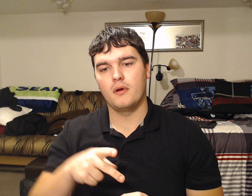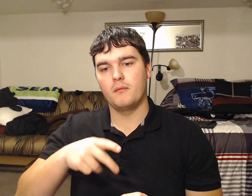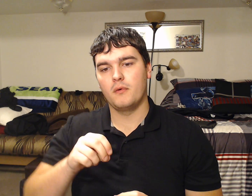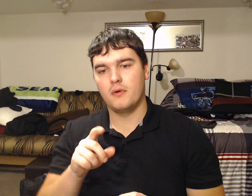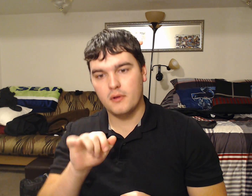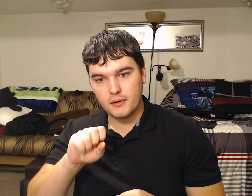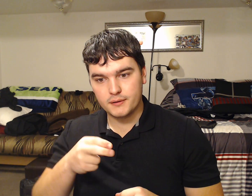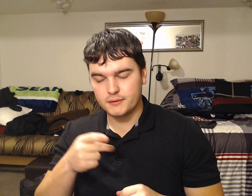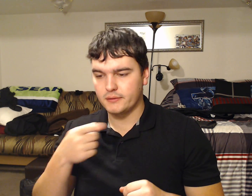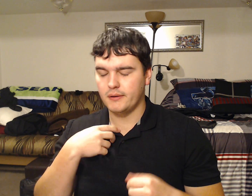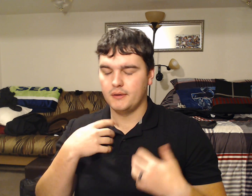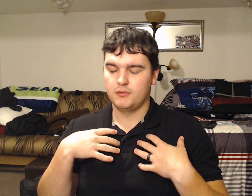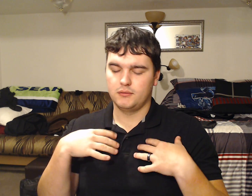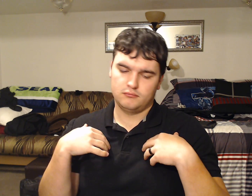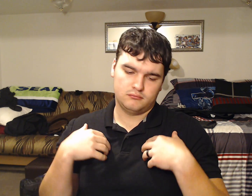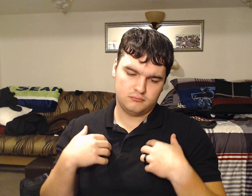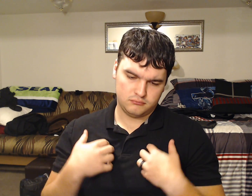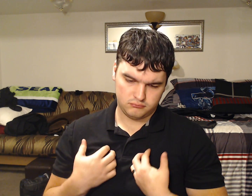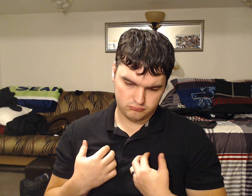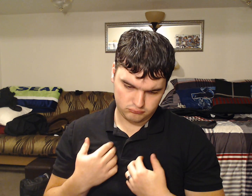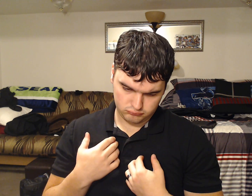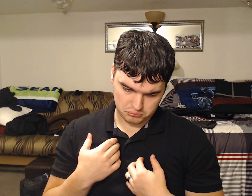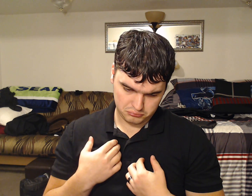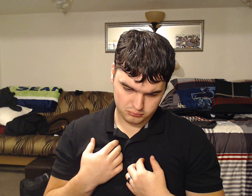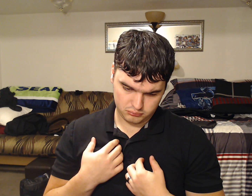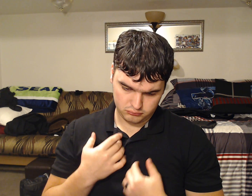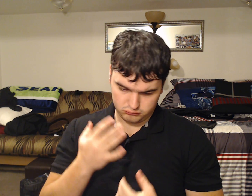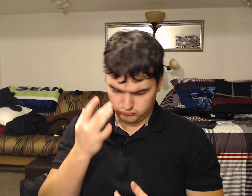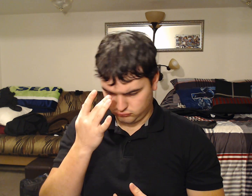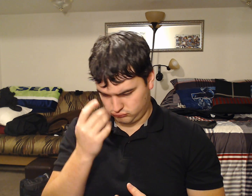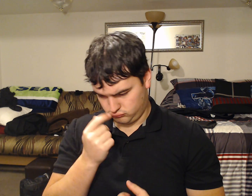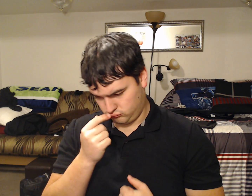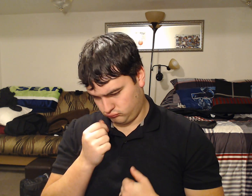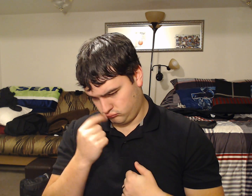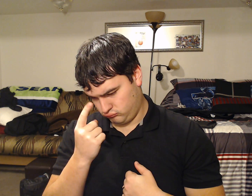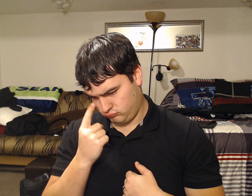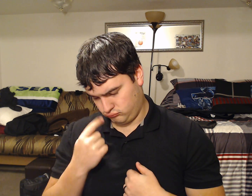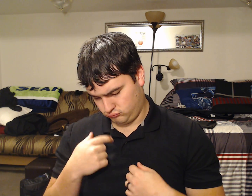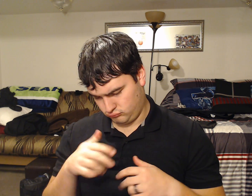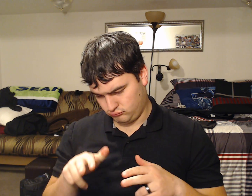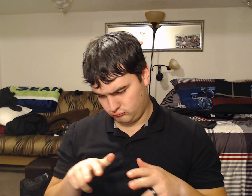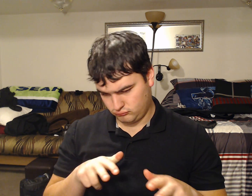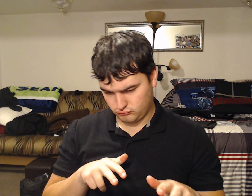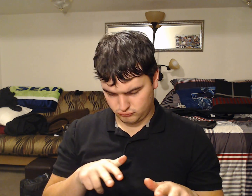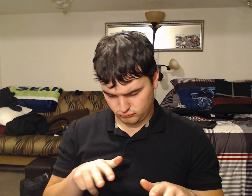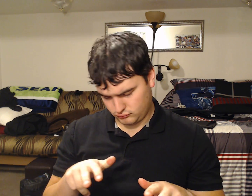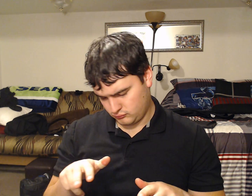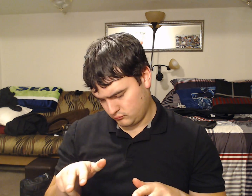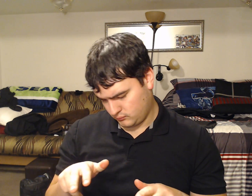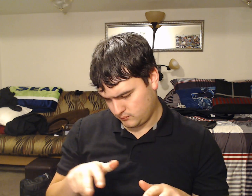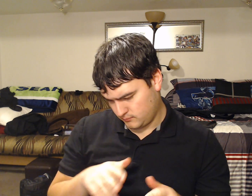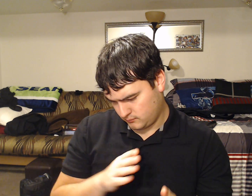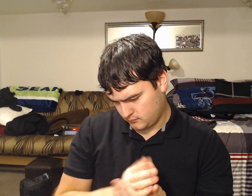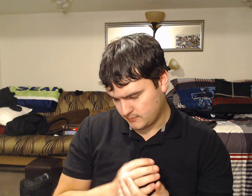and walked very slowly. He just walked slowly, stopped, and looked at the ground. Everyone asked, What's